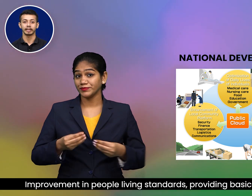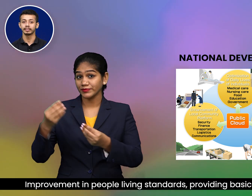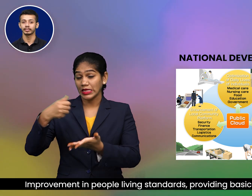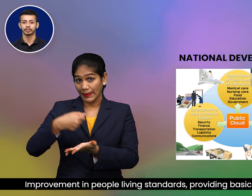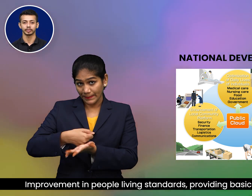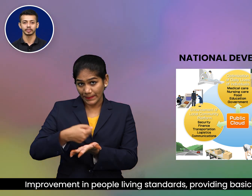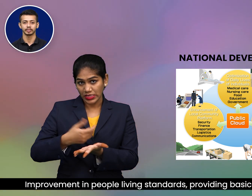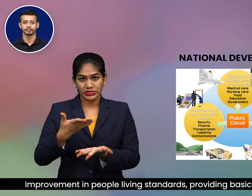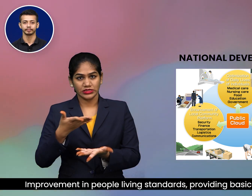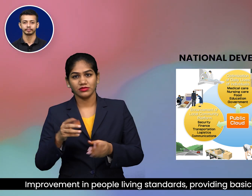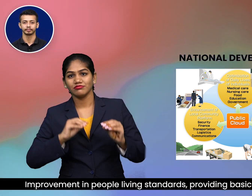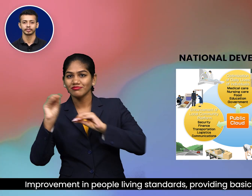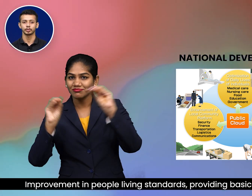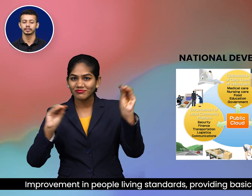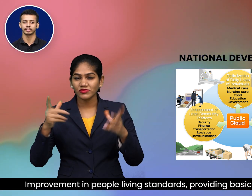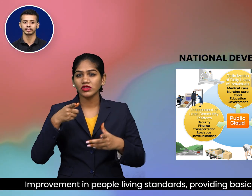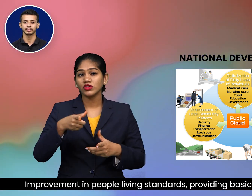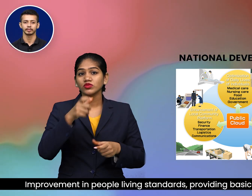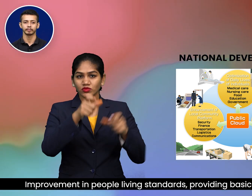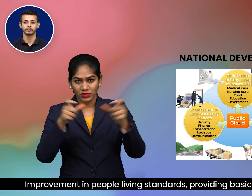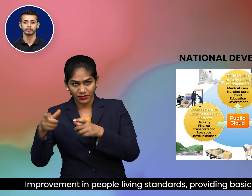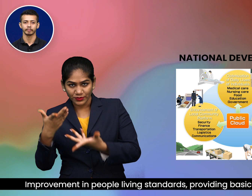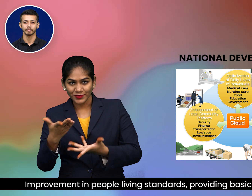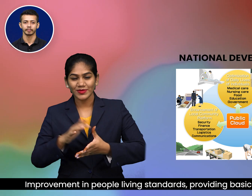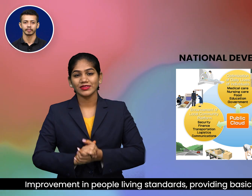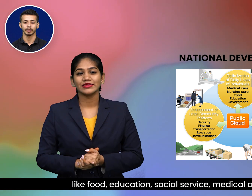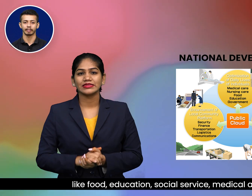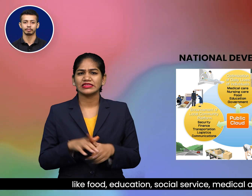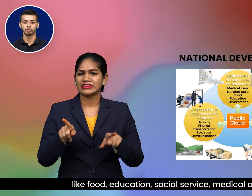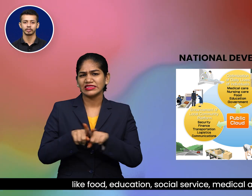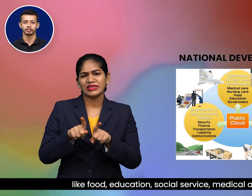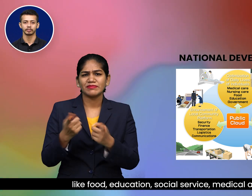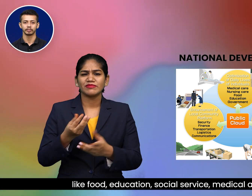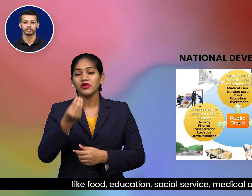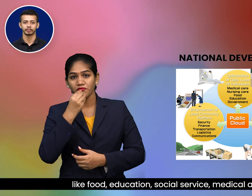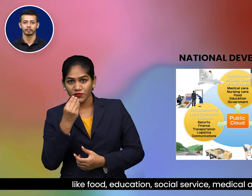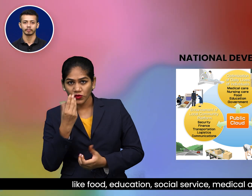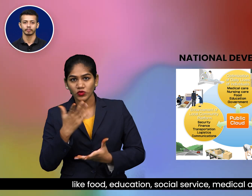providing basic resources to citizens like food,